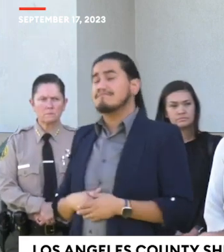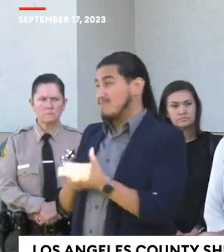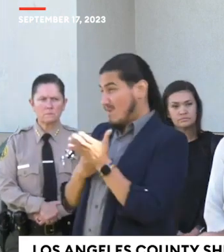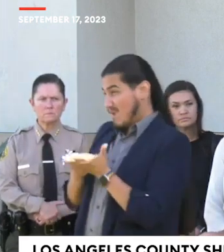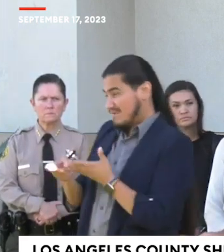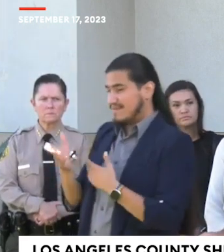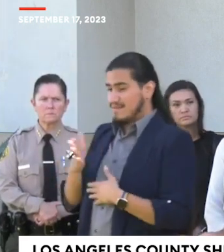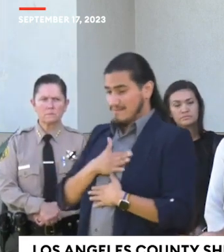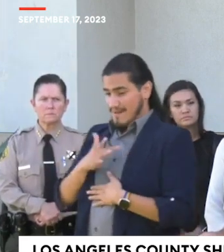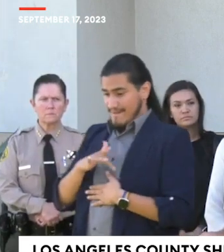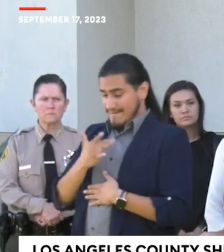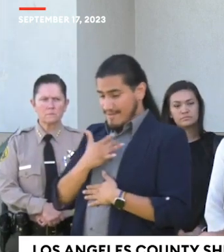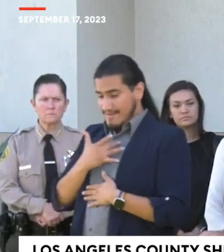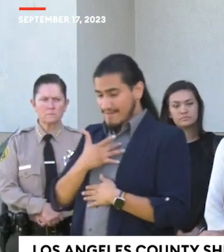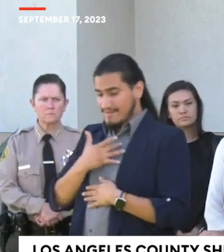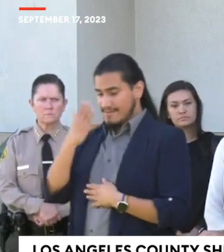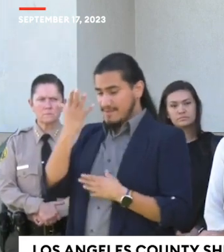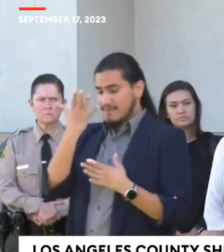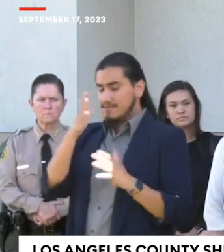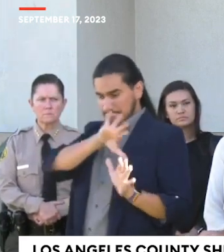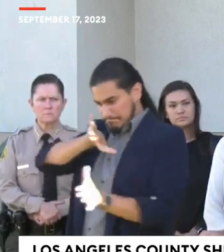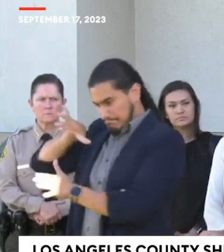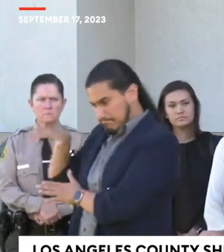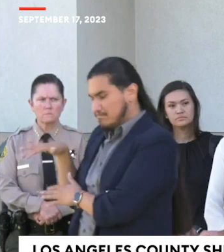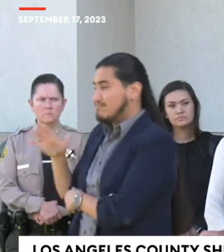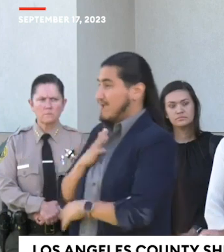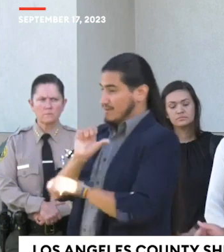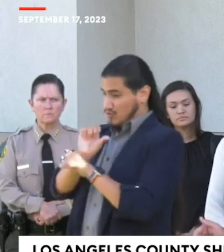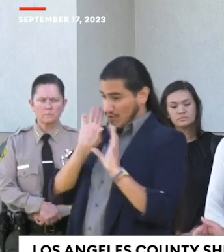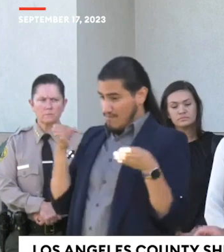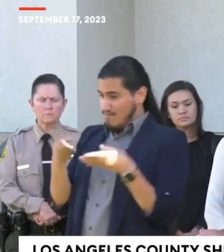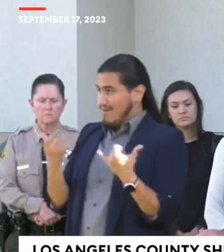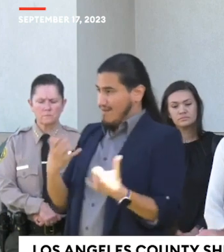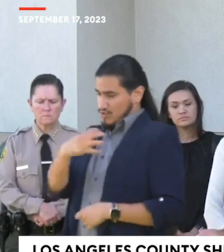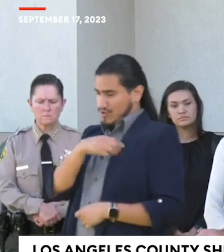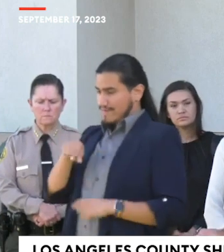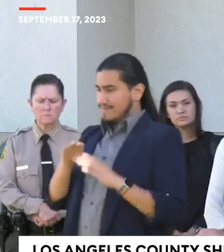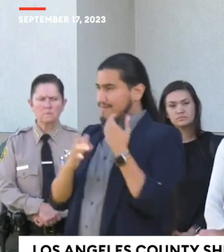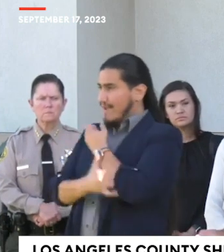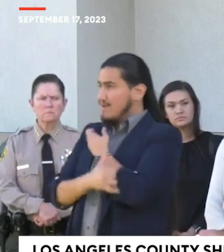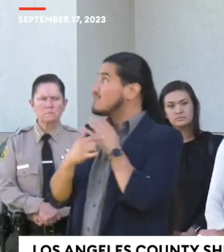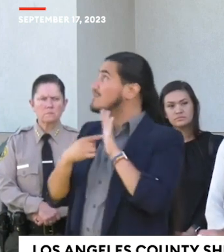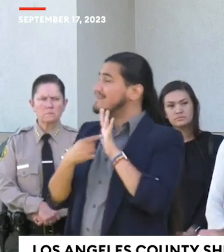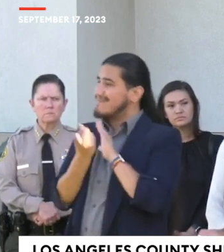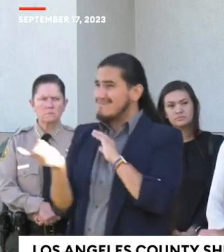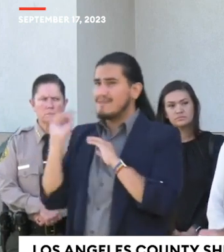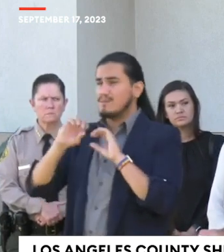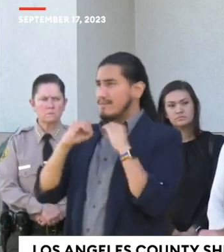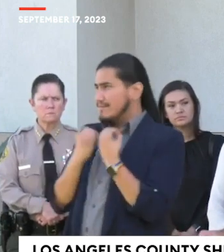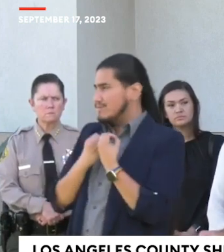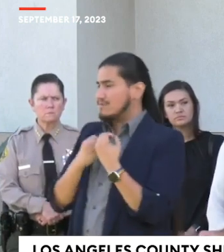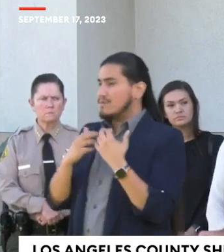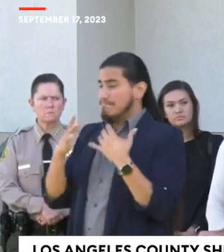Honestly, I put my feelings at the back. My job is the sheriff of this county, representing this very proud organization. I am